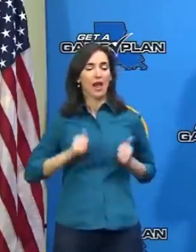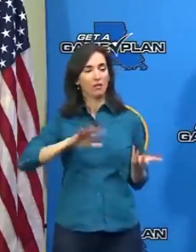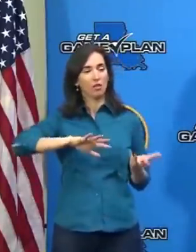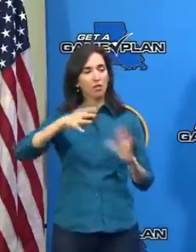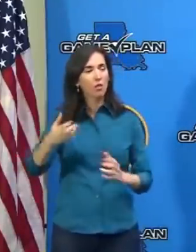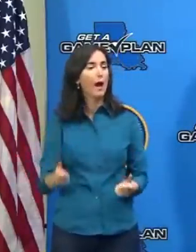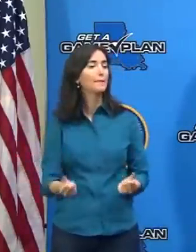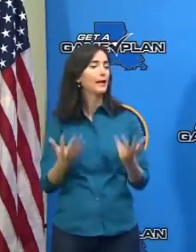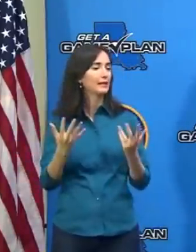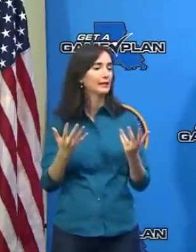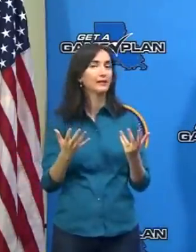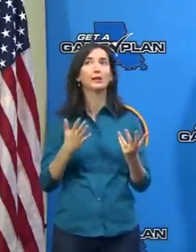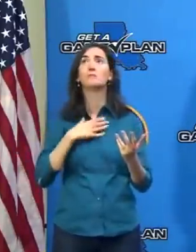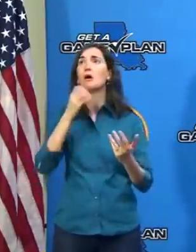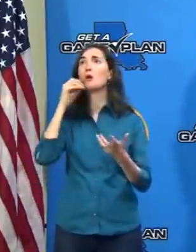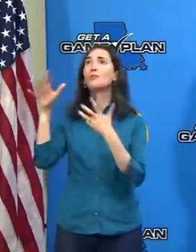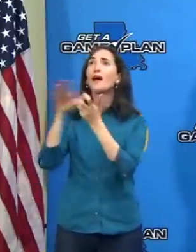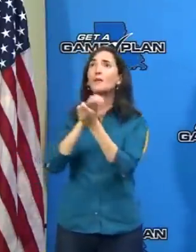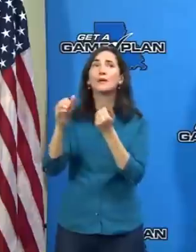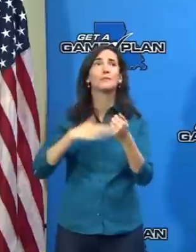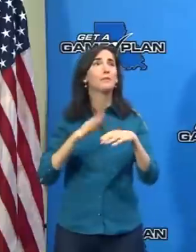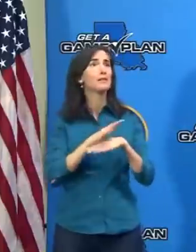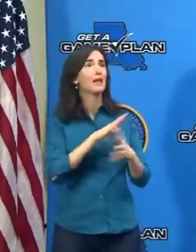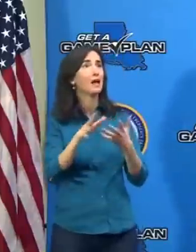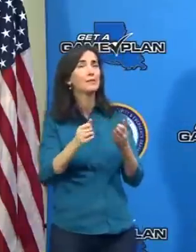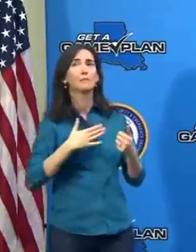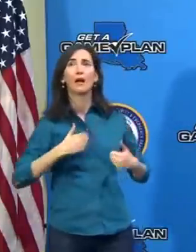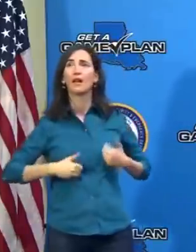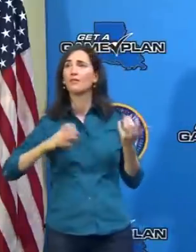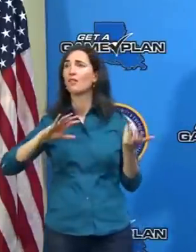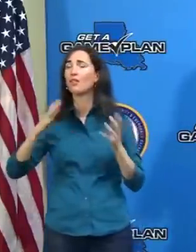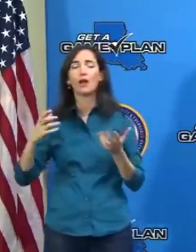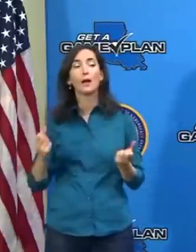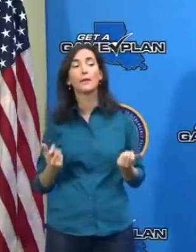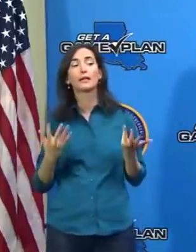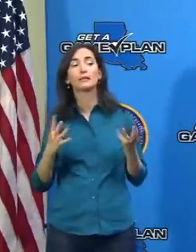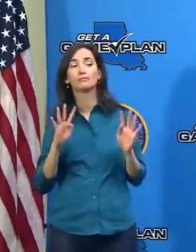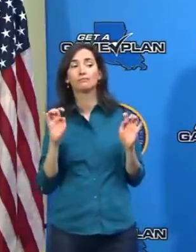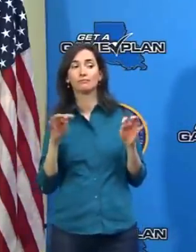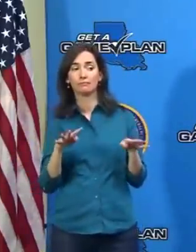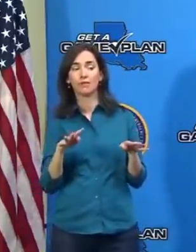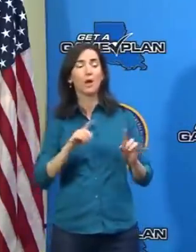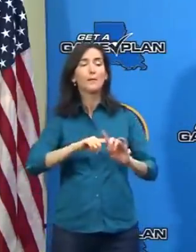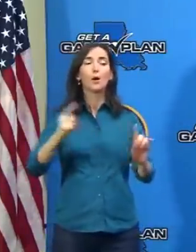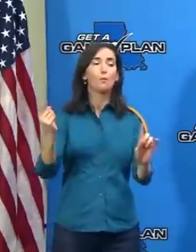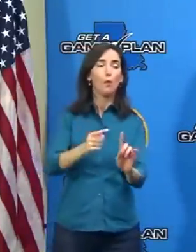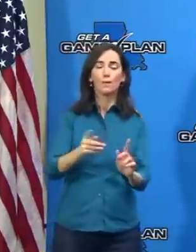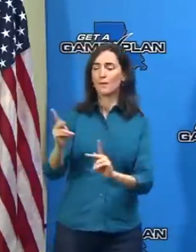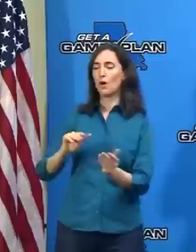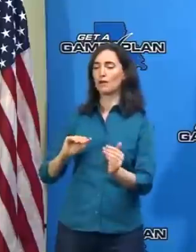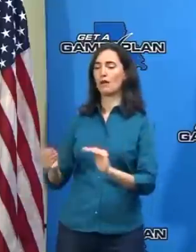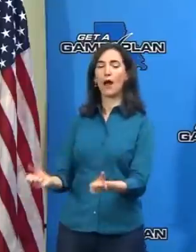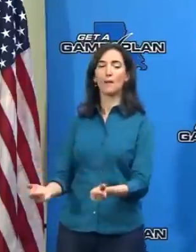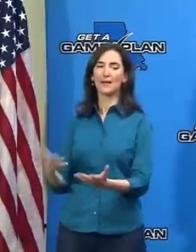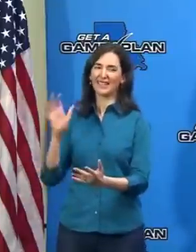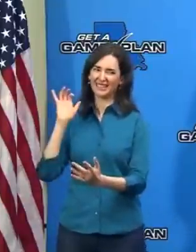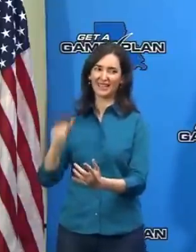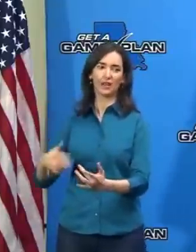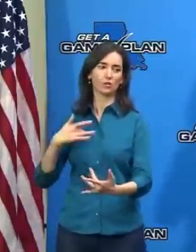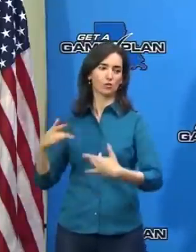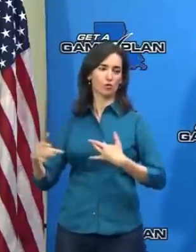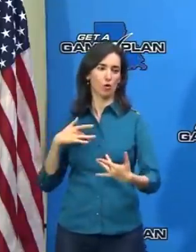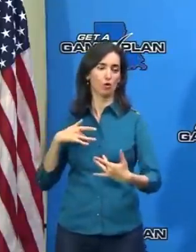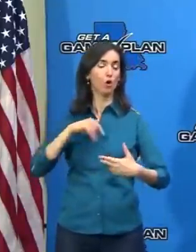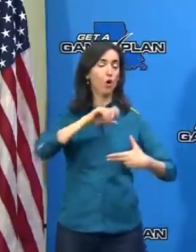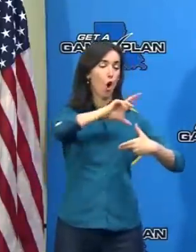damage to their homes and their places of business? But principally, it's how many lives are we going to lose, both as a direct result